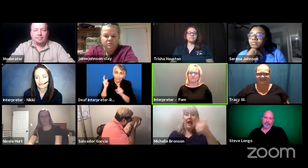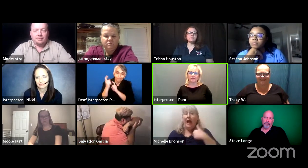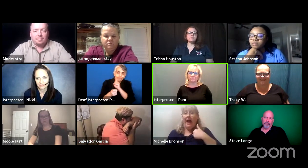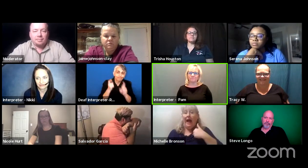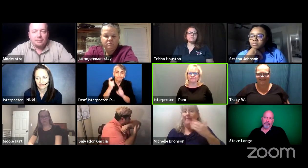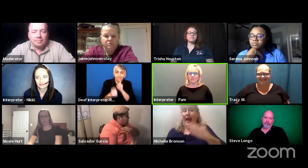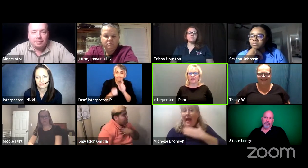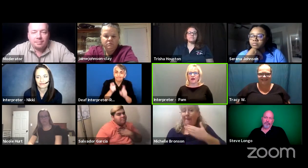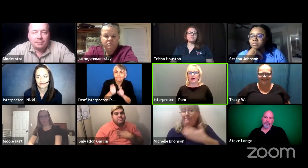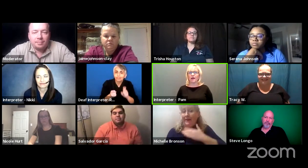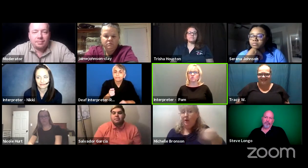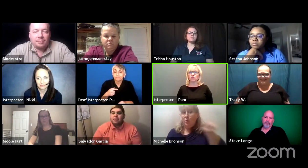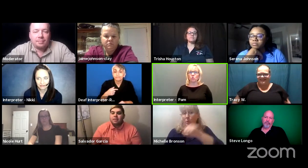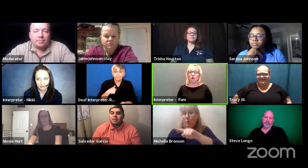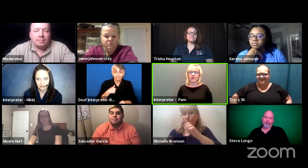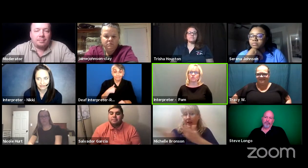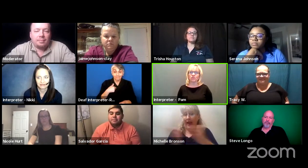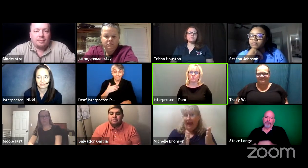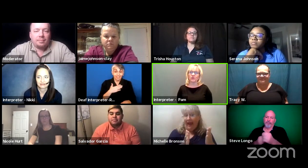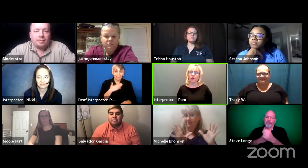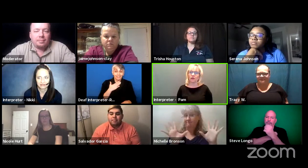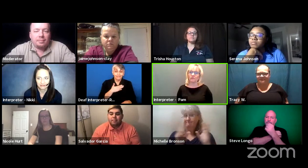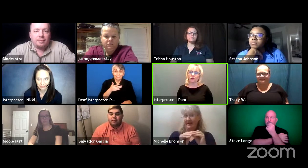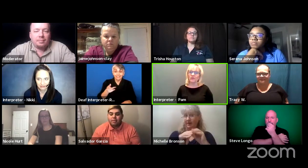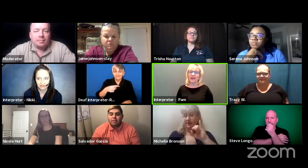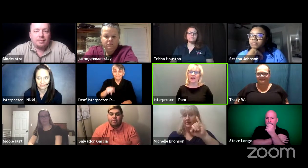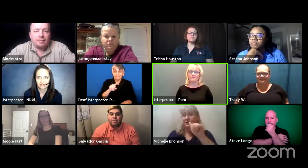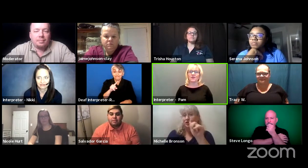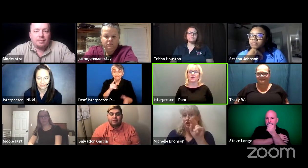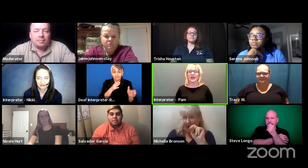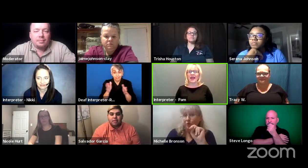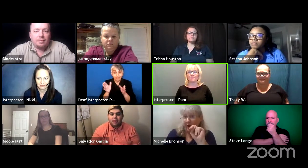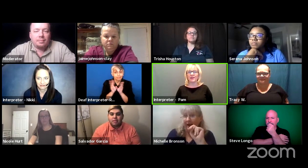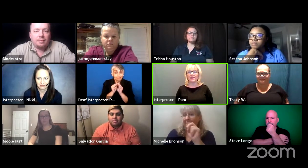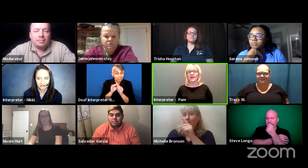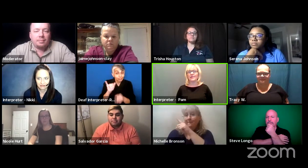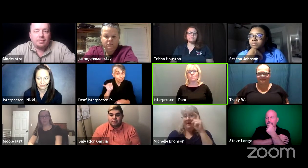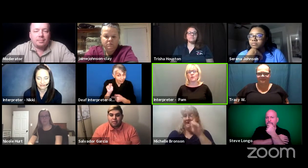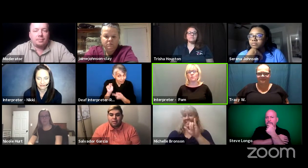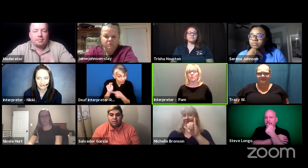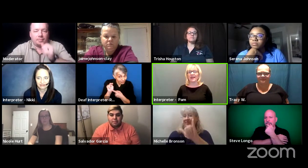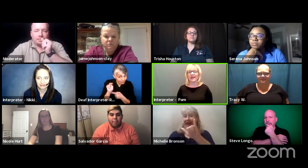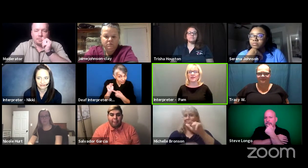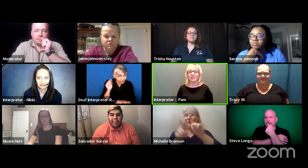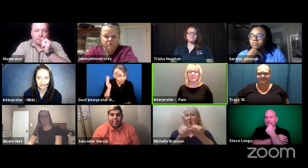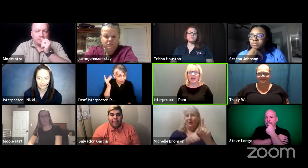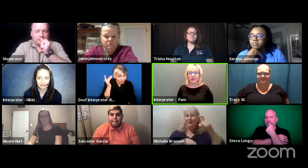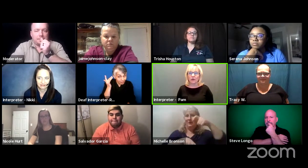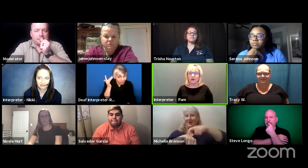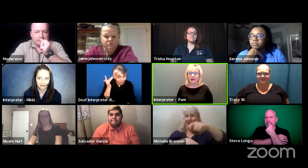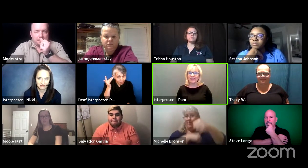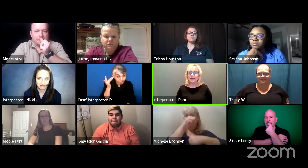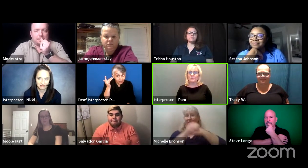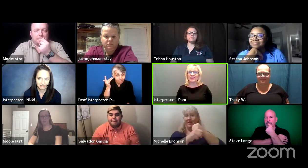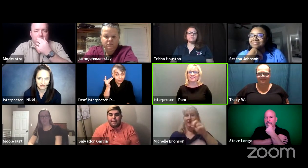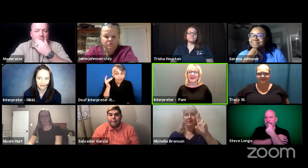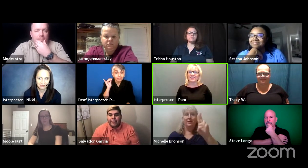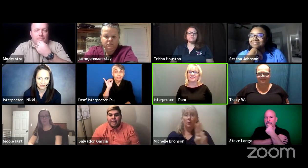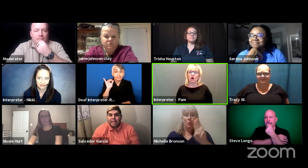effort. I also want to share with all of you that I am very happy that we will plan to meet in January, because that is